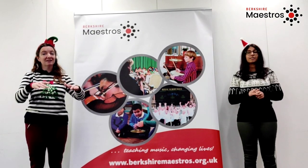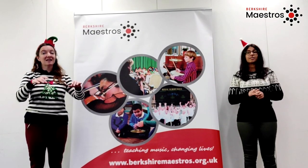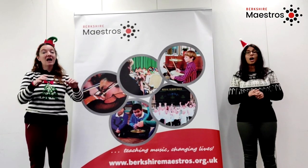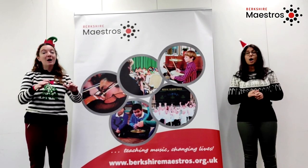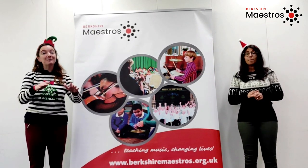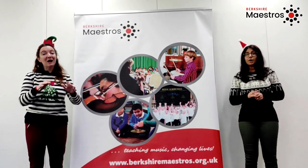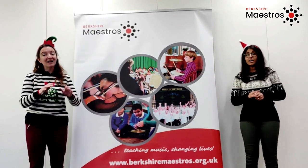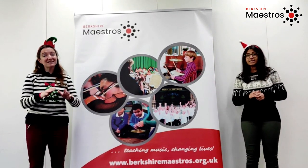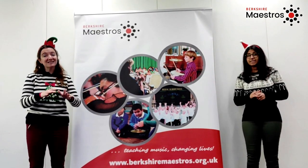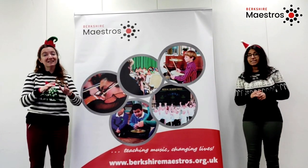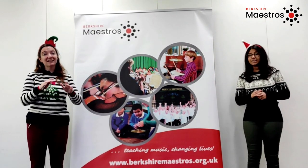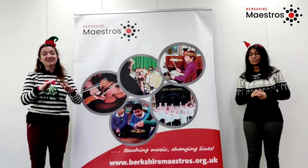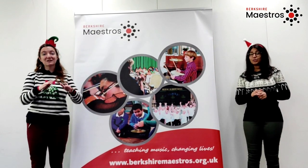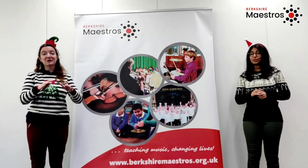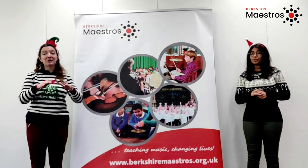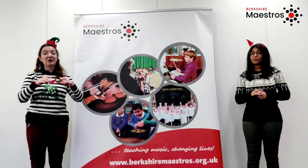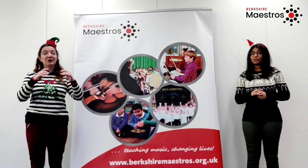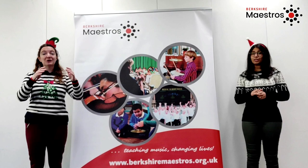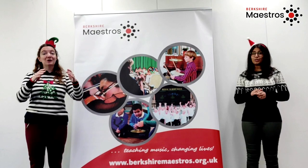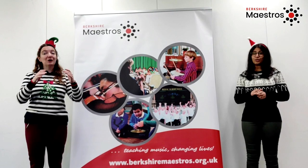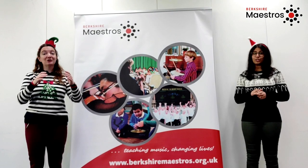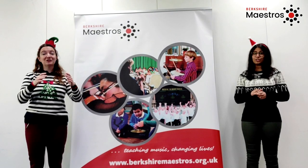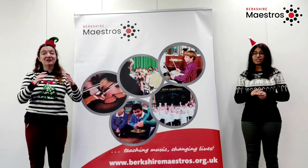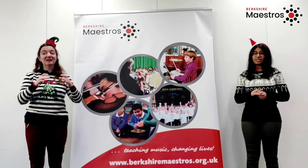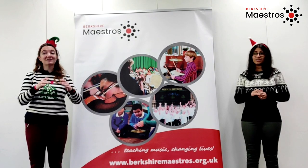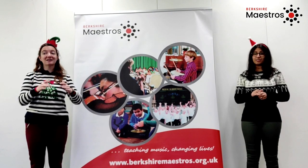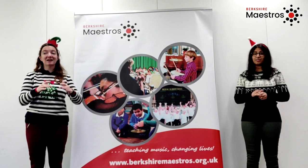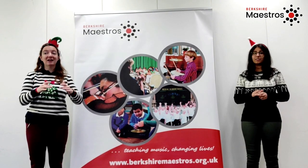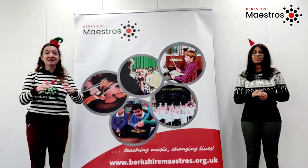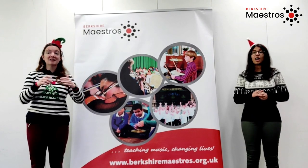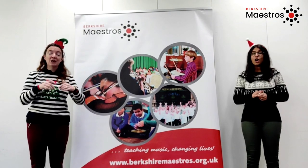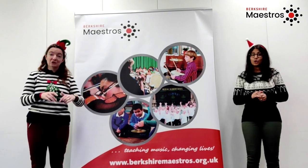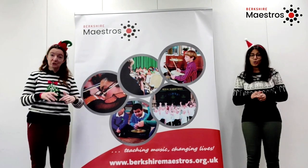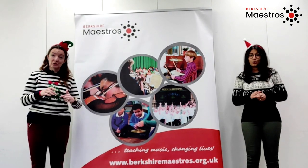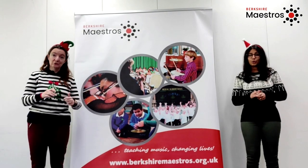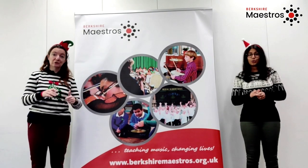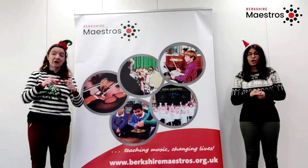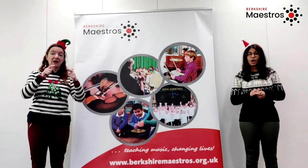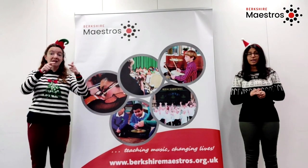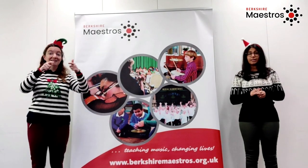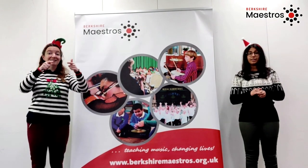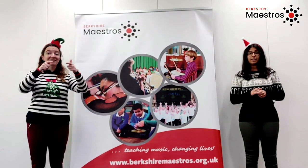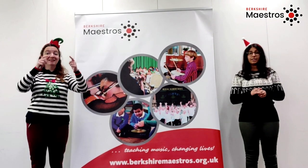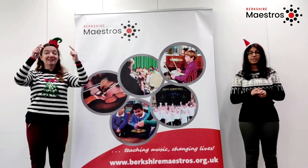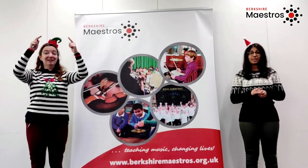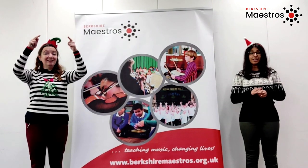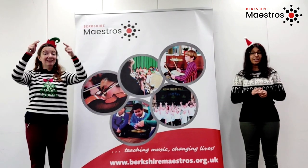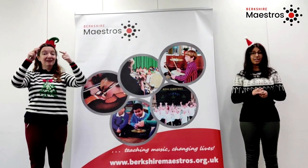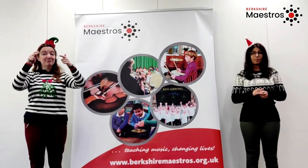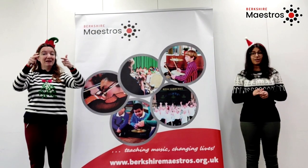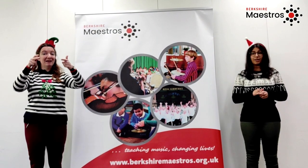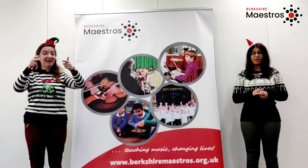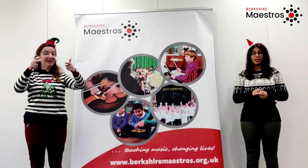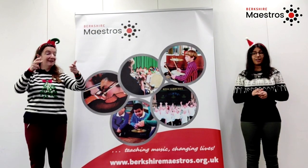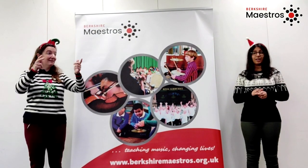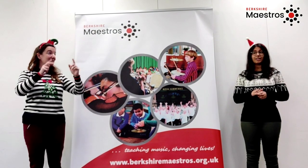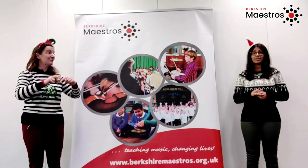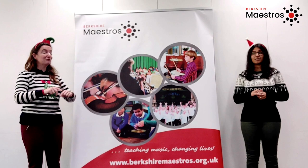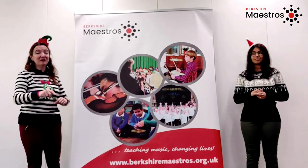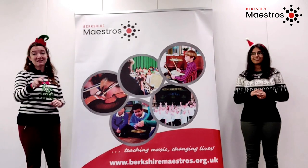awakes, but little Lord Jesus, no crying he makes. Great.